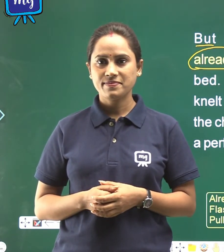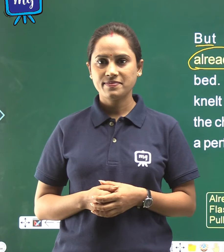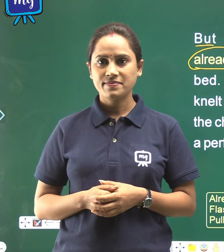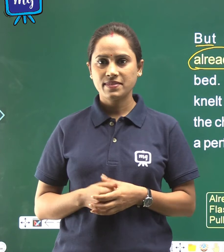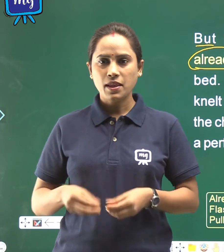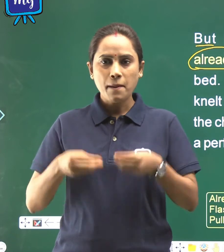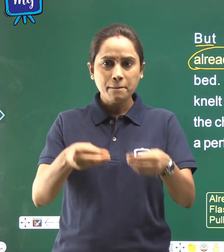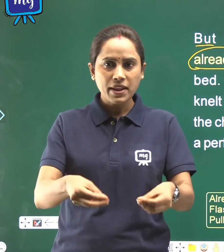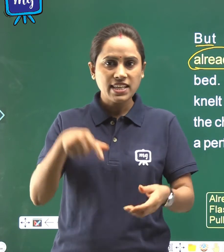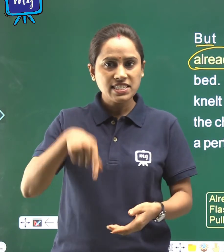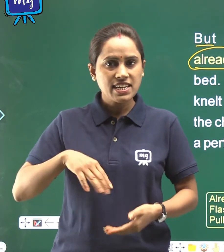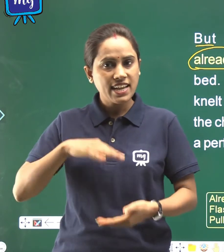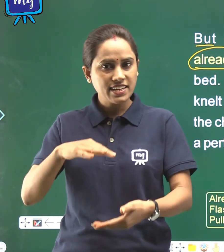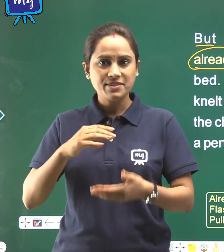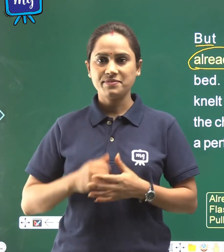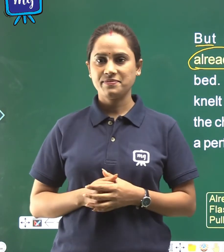placed it